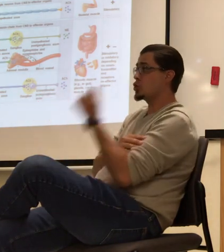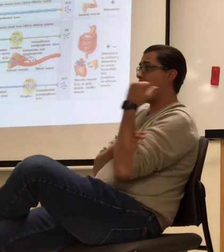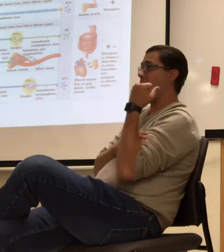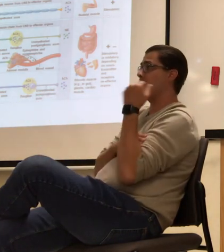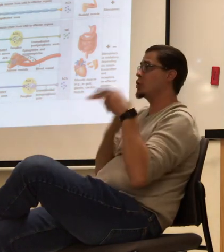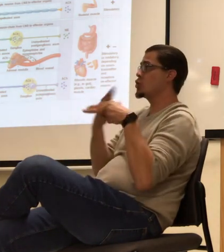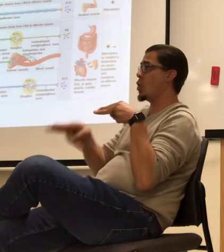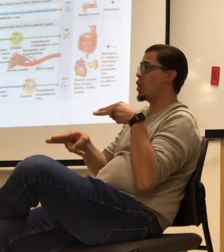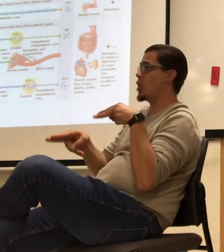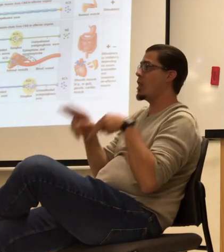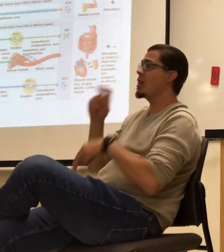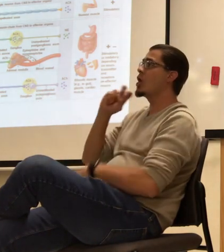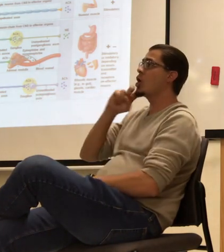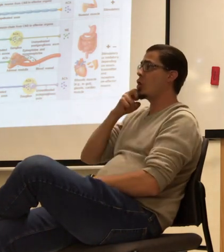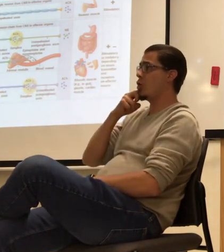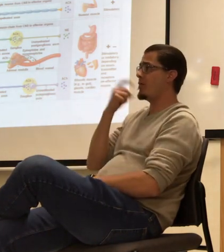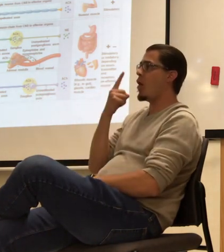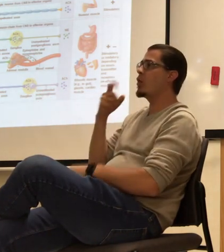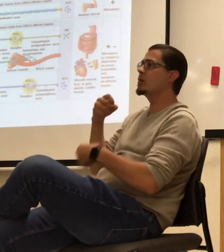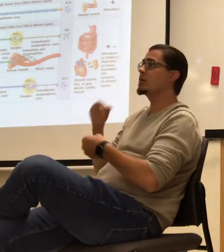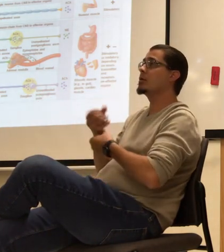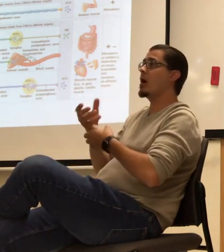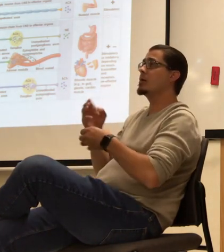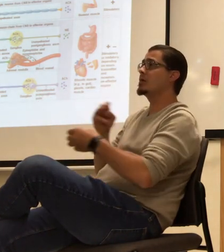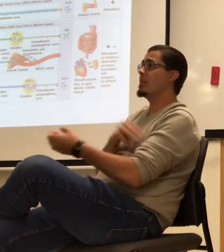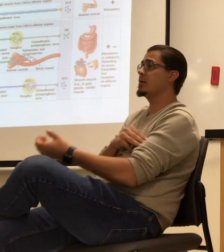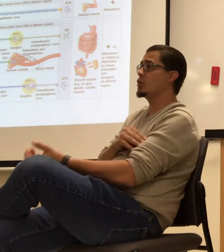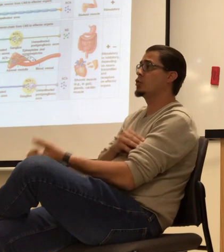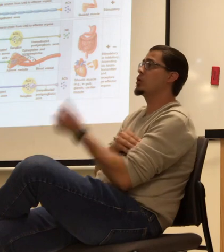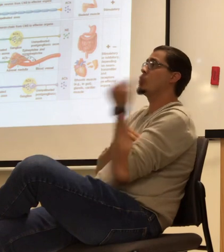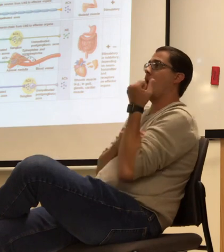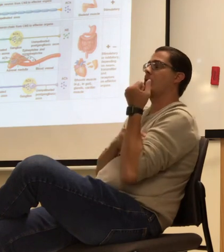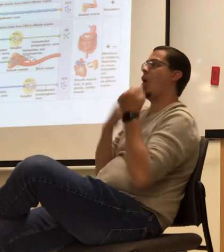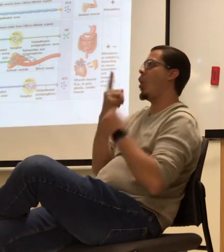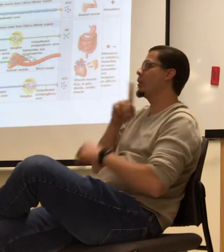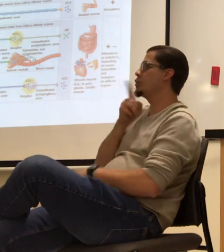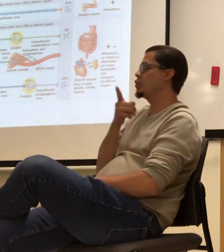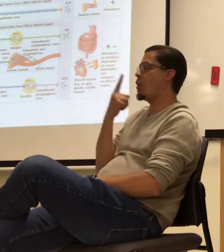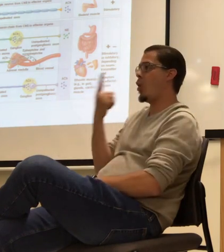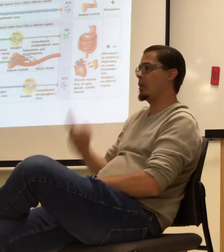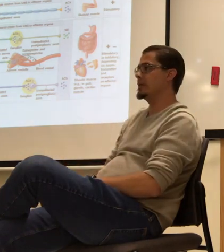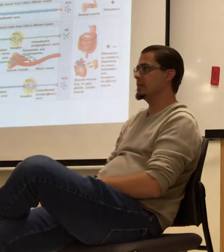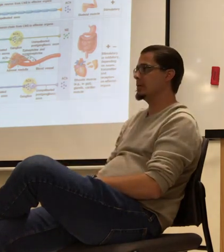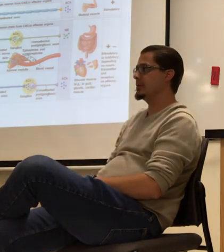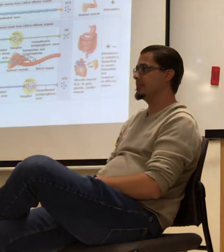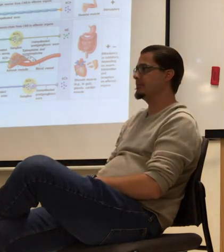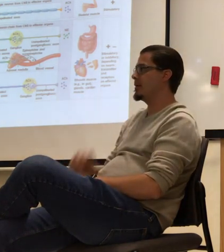shorten. And the nerve always makes the muscle contract. That rule was always true.